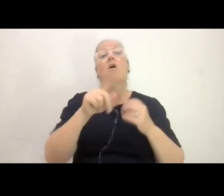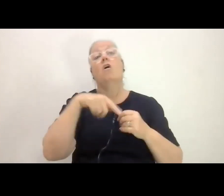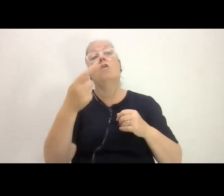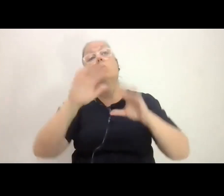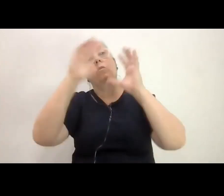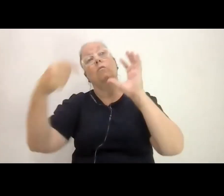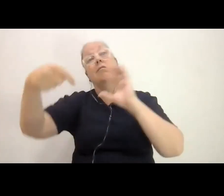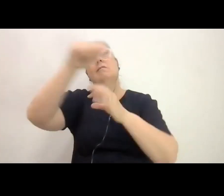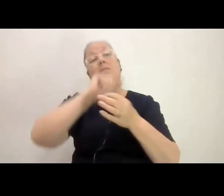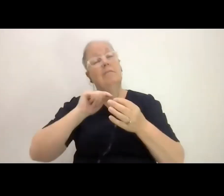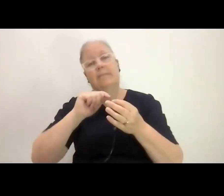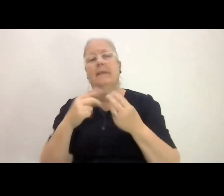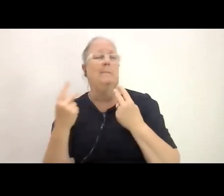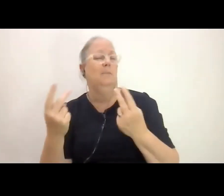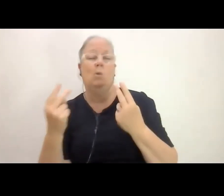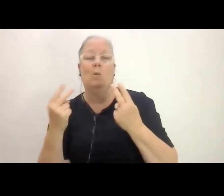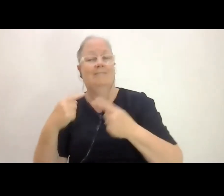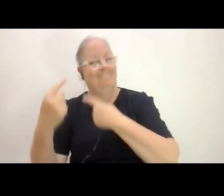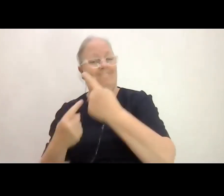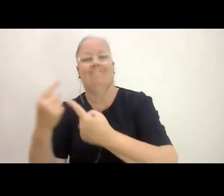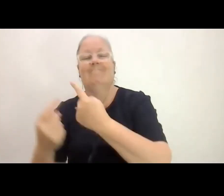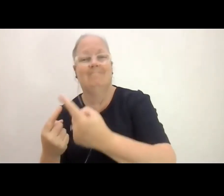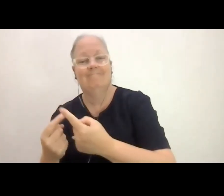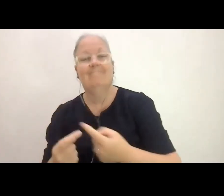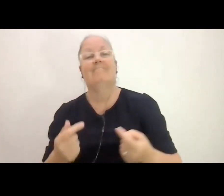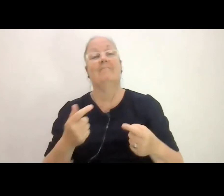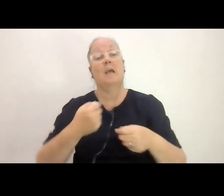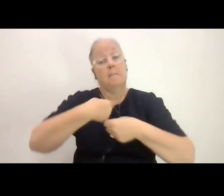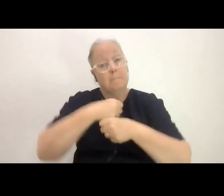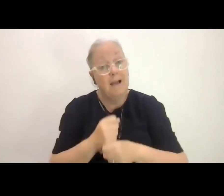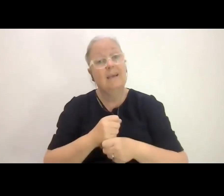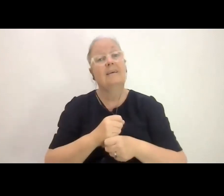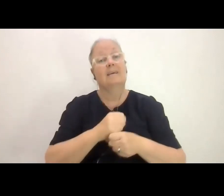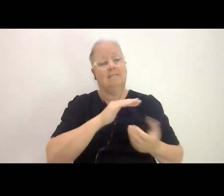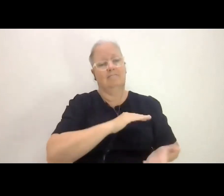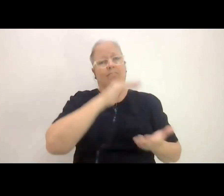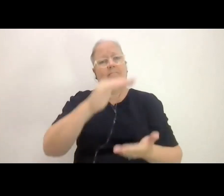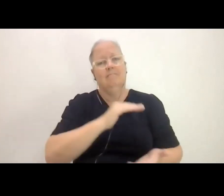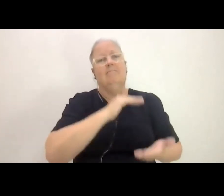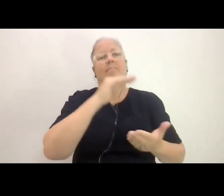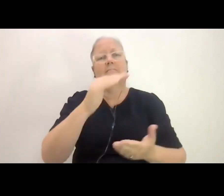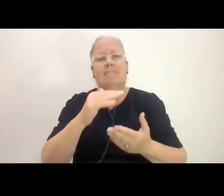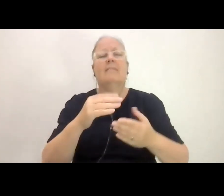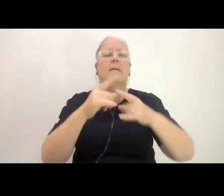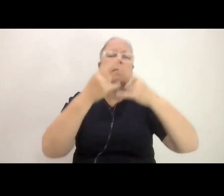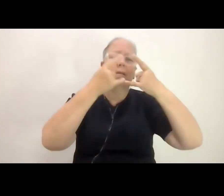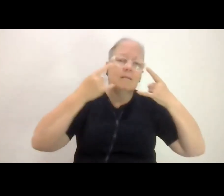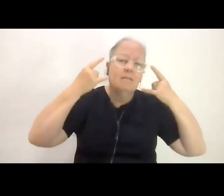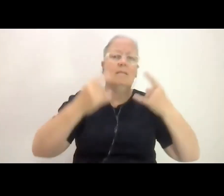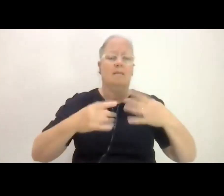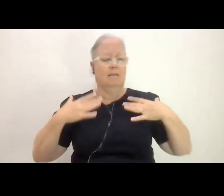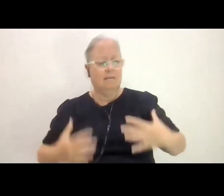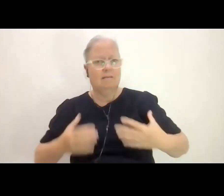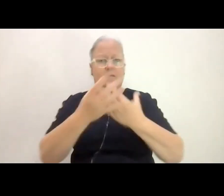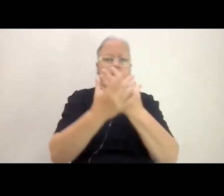to continue investing in production and availability of PPPs. Especially, I would just like to highlight the importance